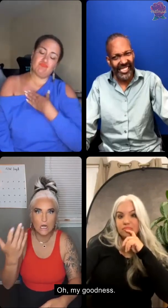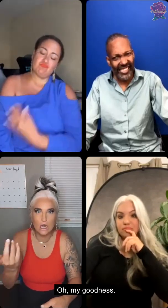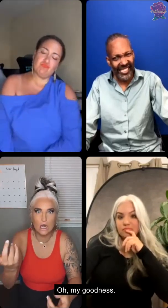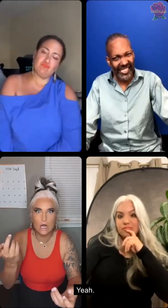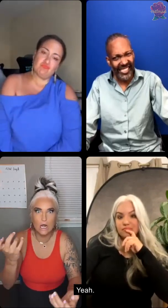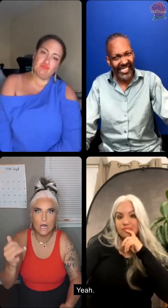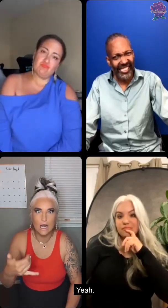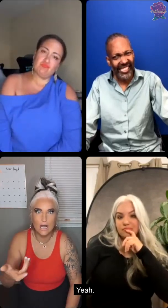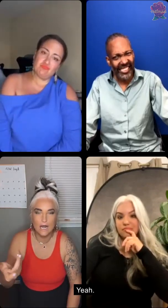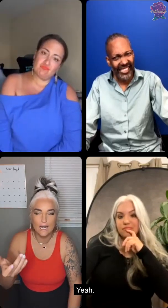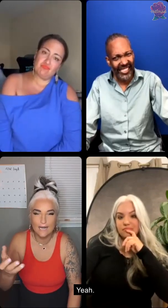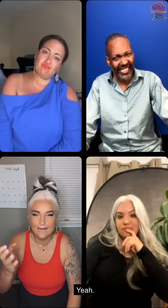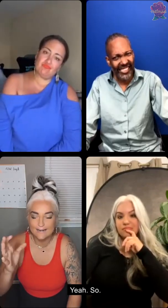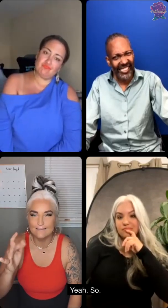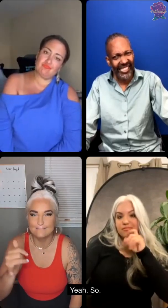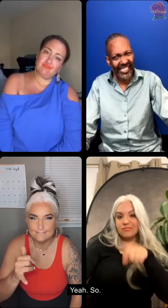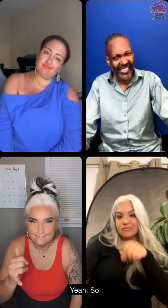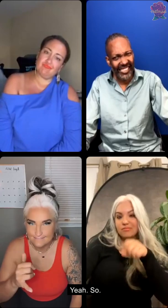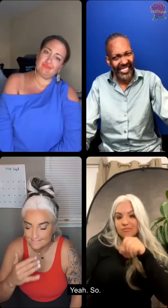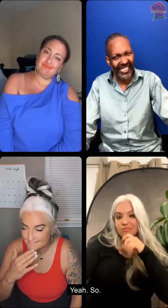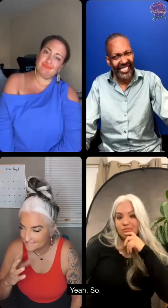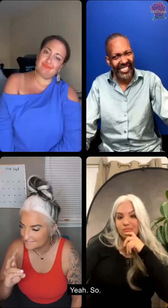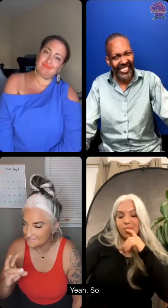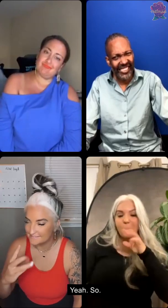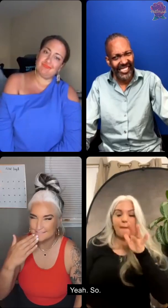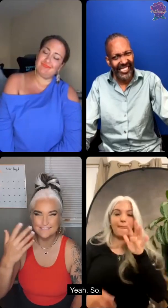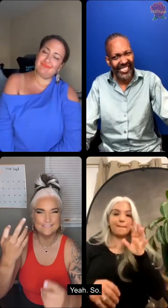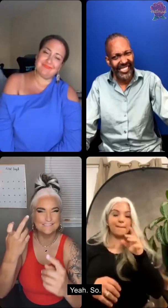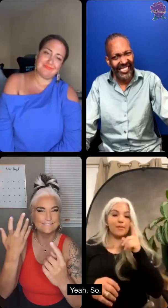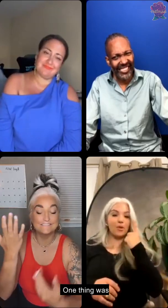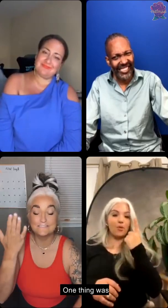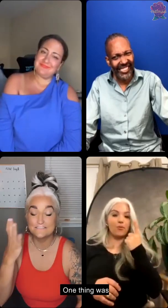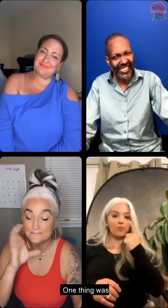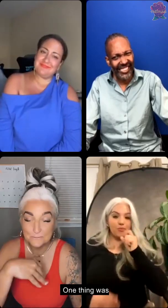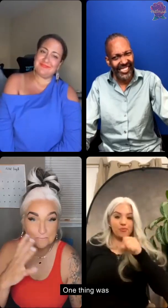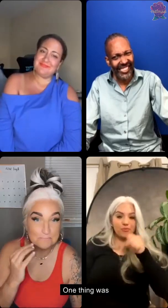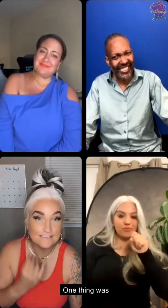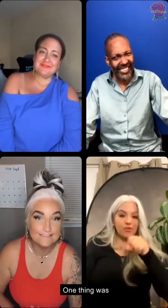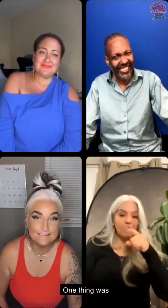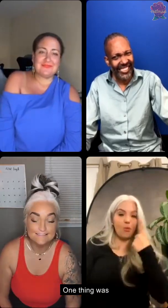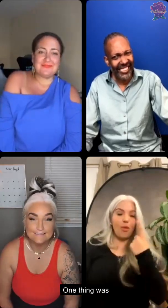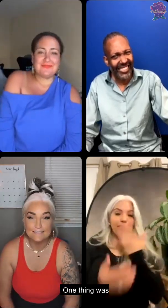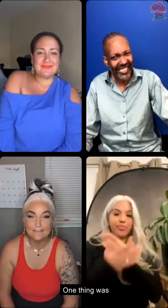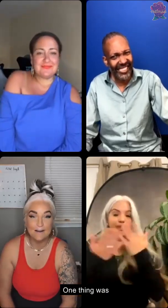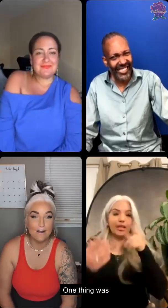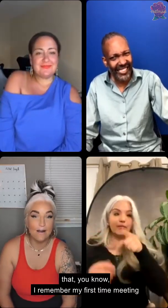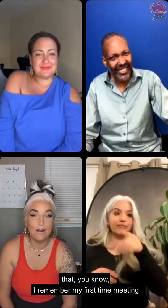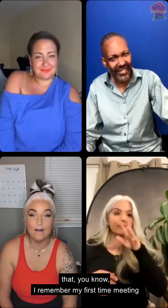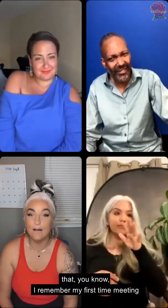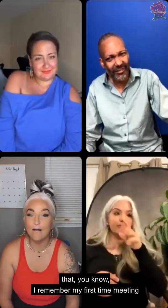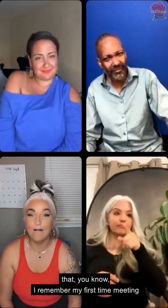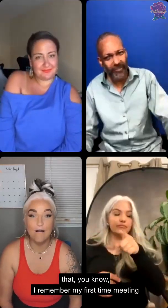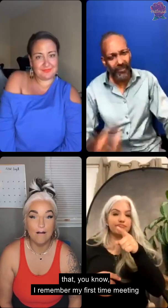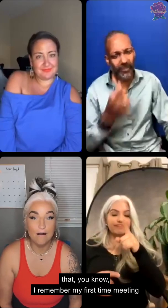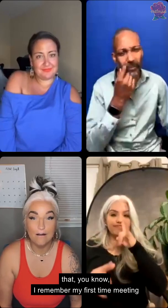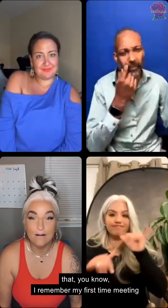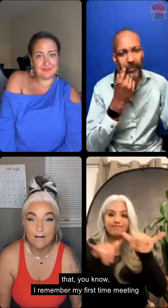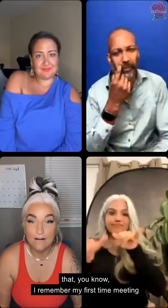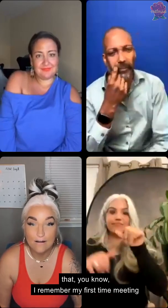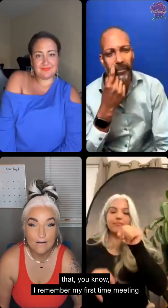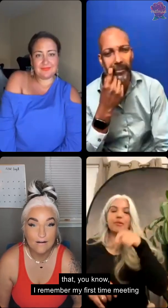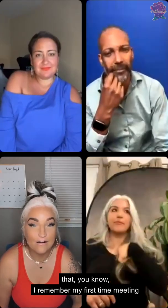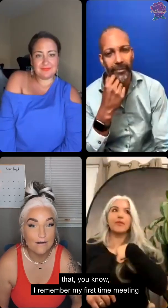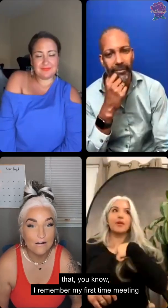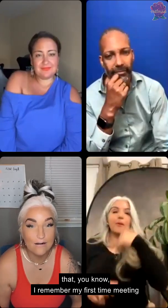goodness. Yeah. Yeah. So, one thing was